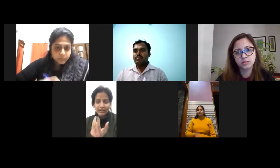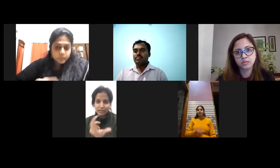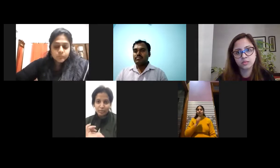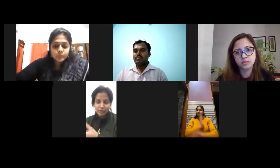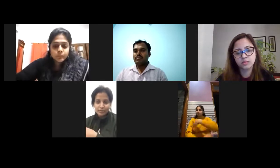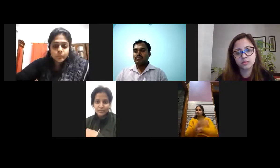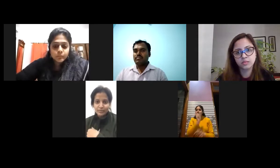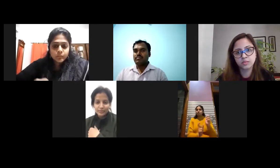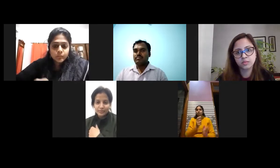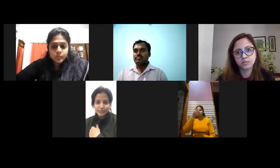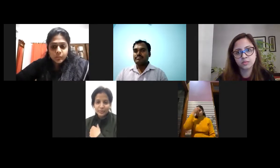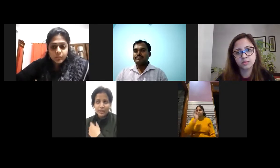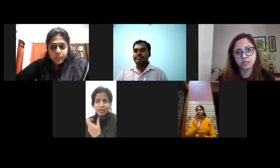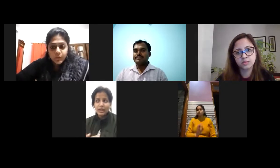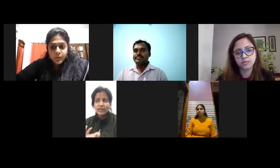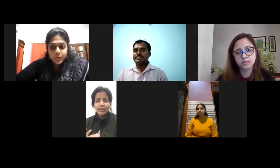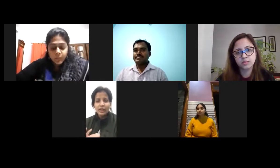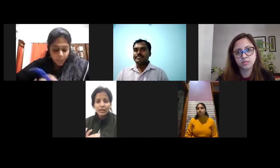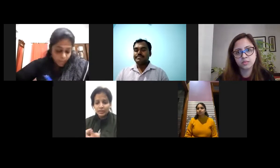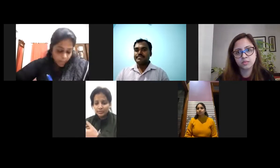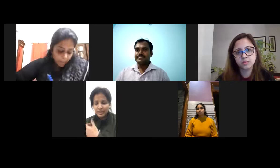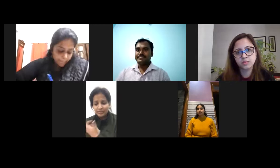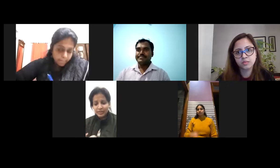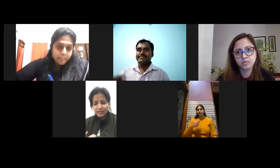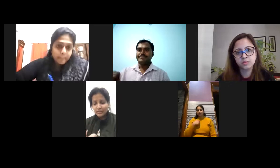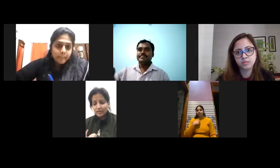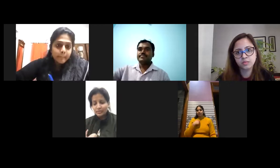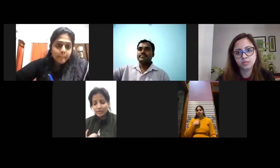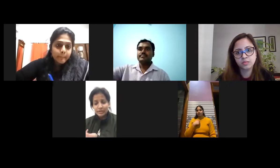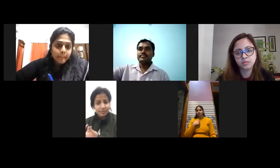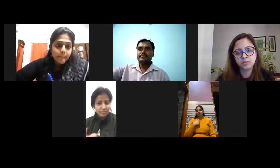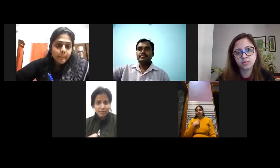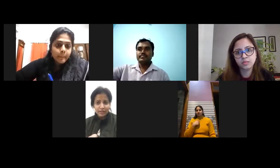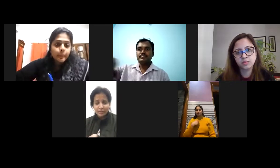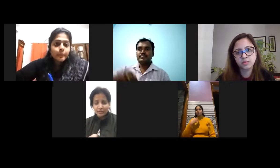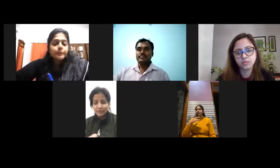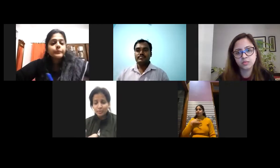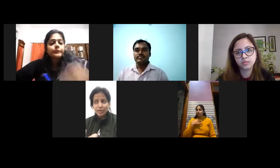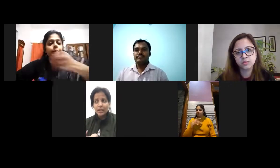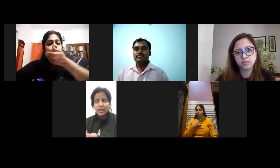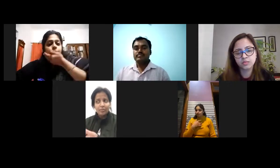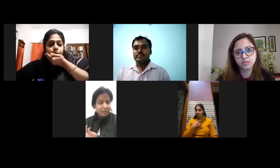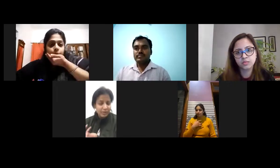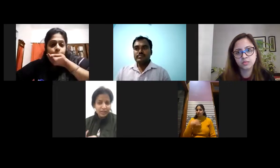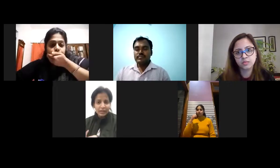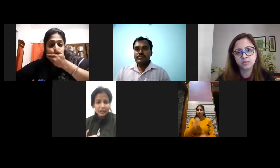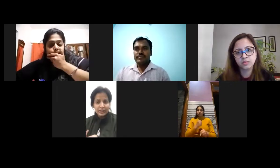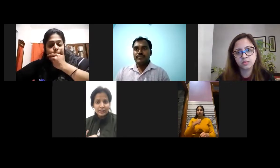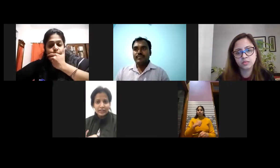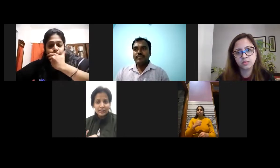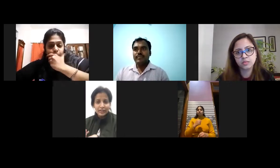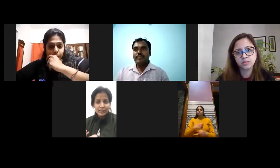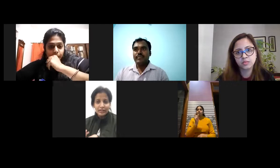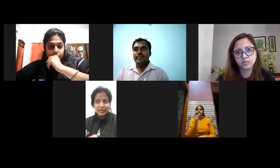as normal. So I think Gulliver, Jonathan Swift's book, maybe